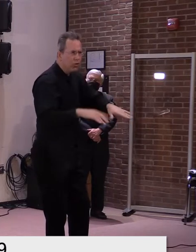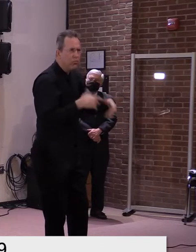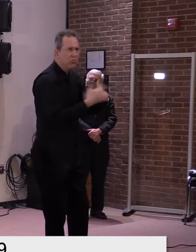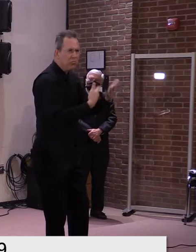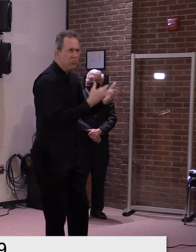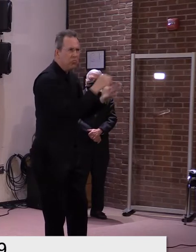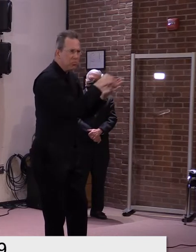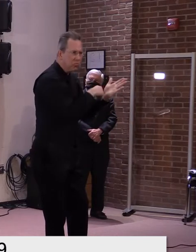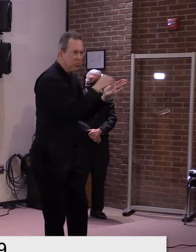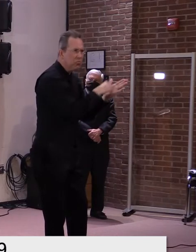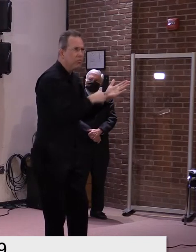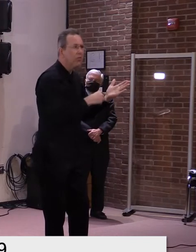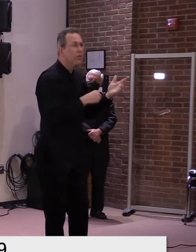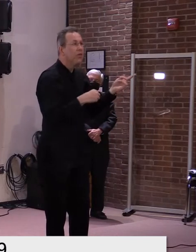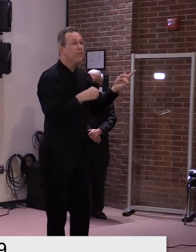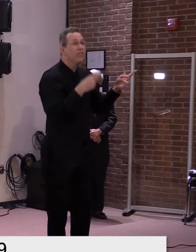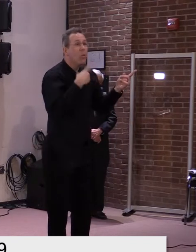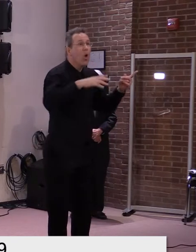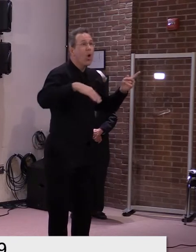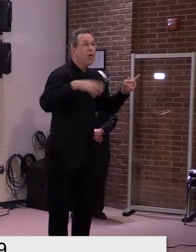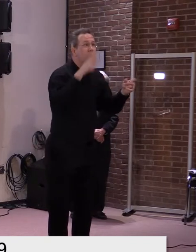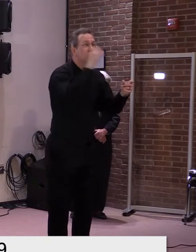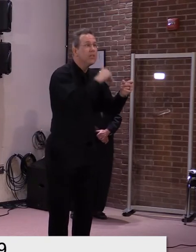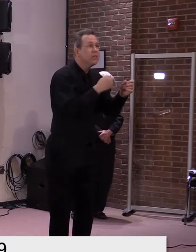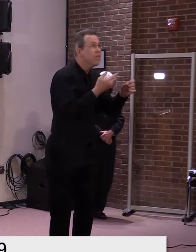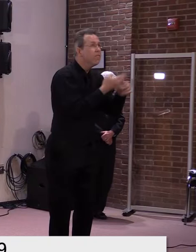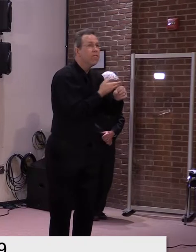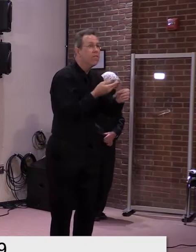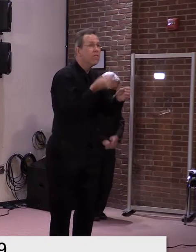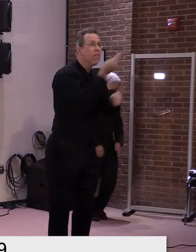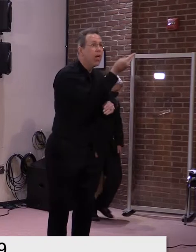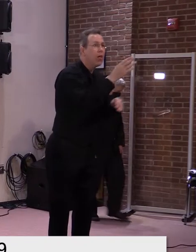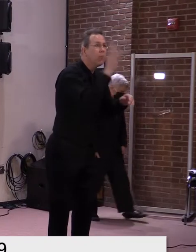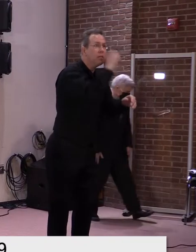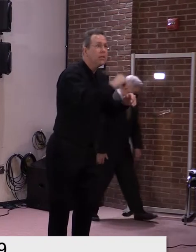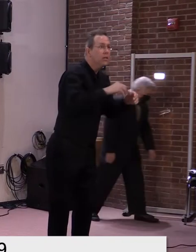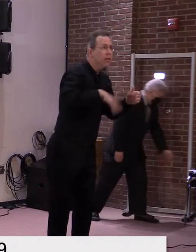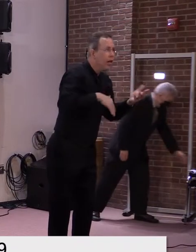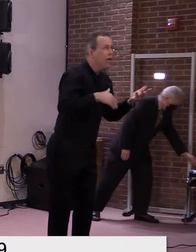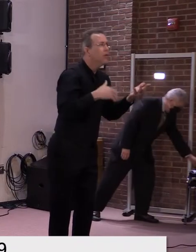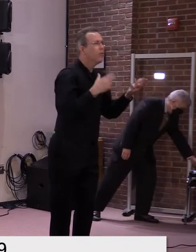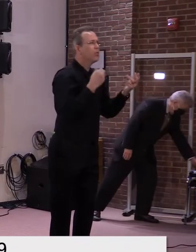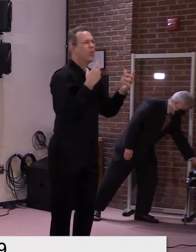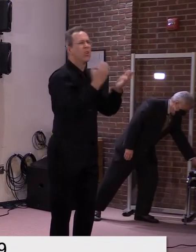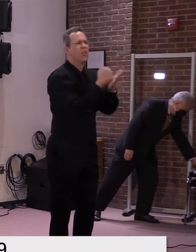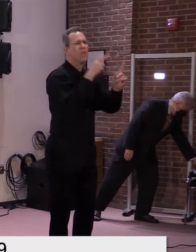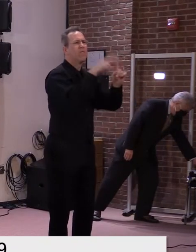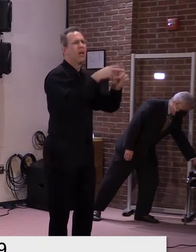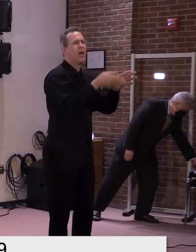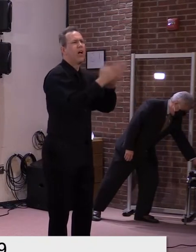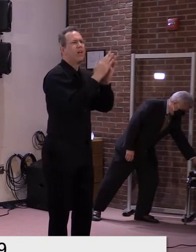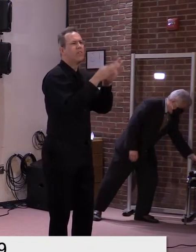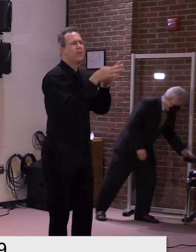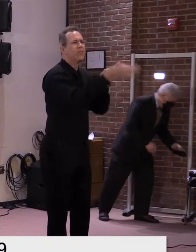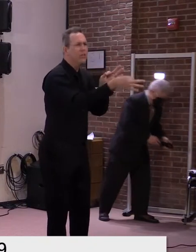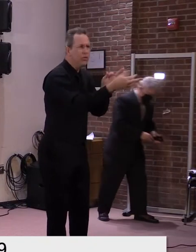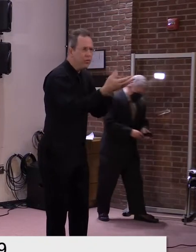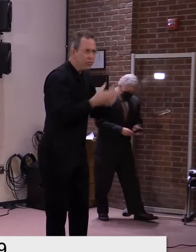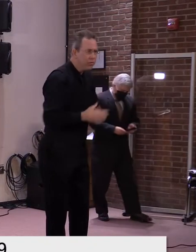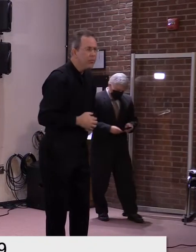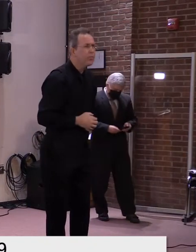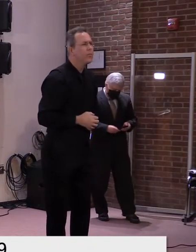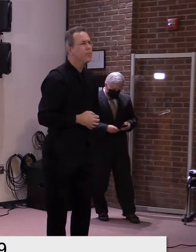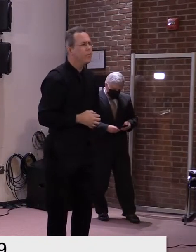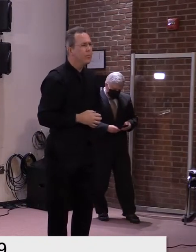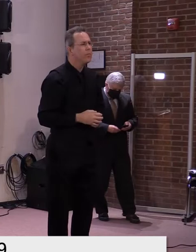became effective in law last week? This past weekend, the IRS issued guidance for taxpayers who did just